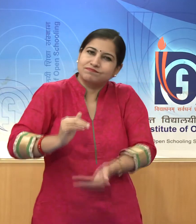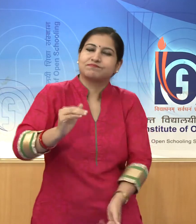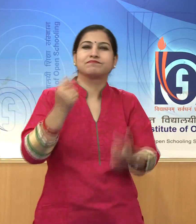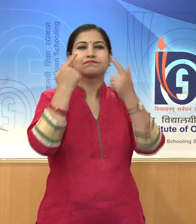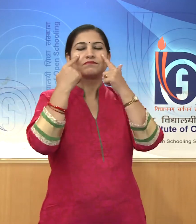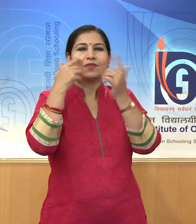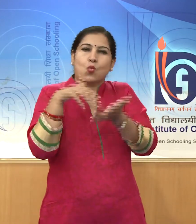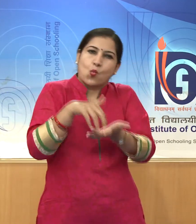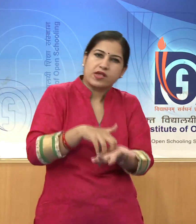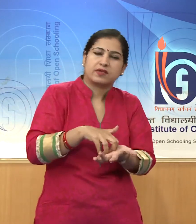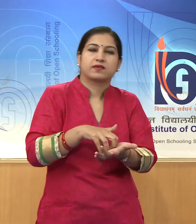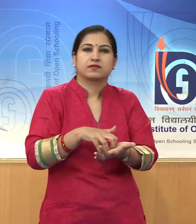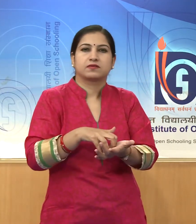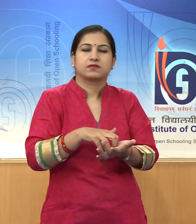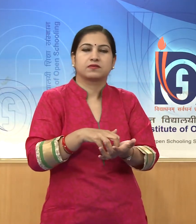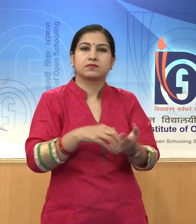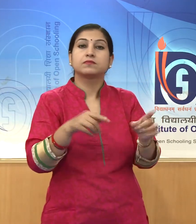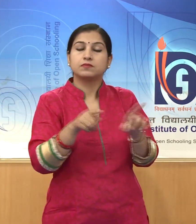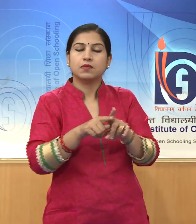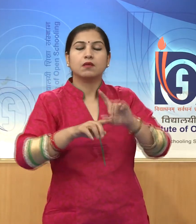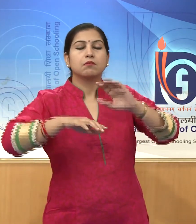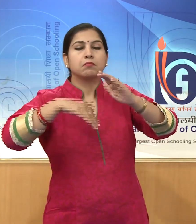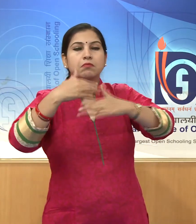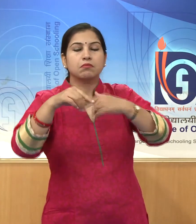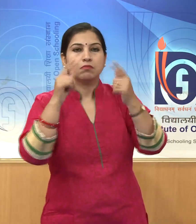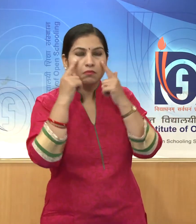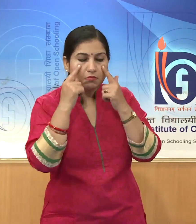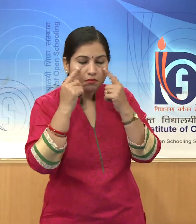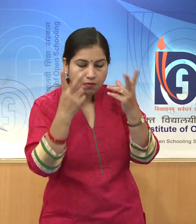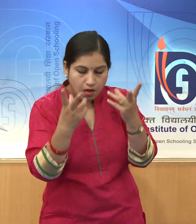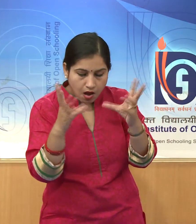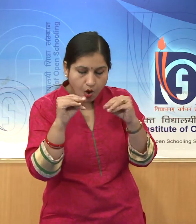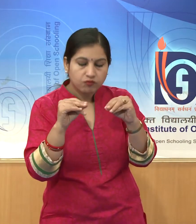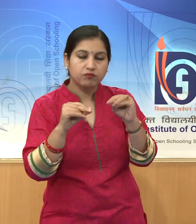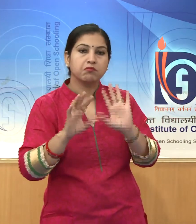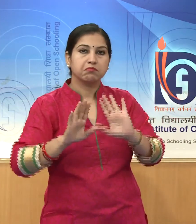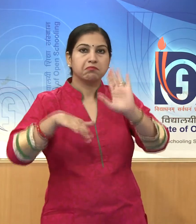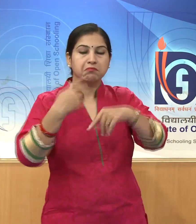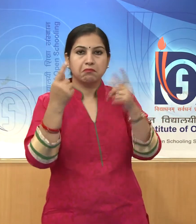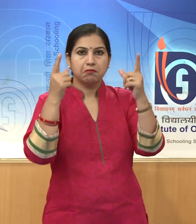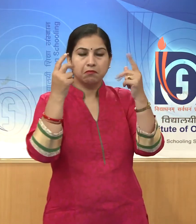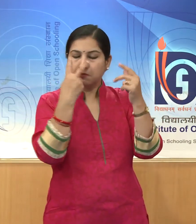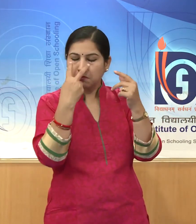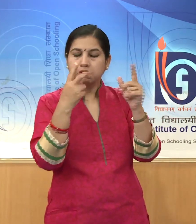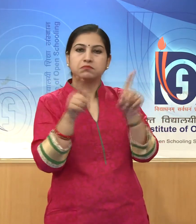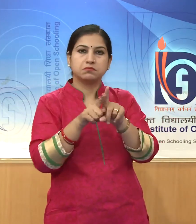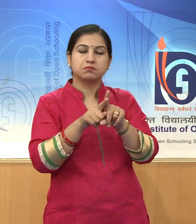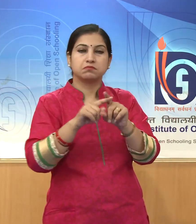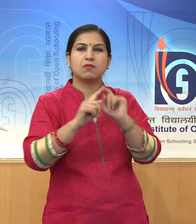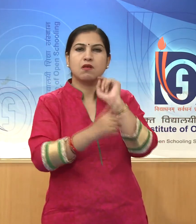childhood and became totally blind in the later part of his life.